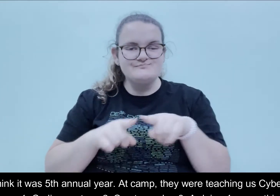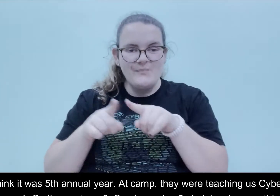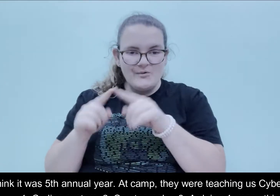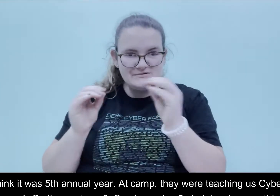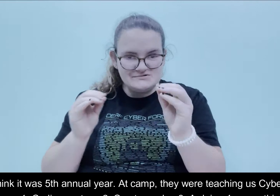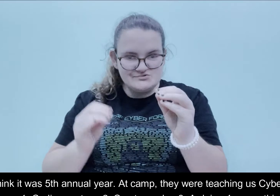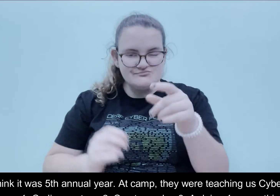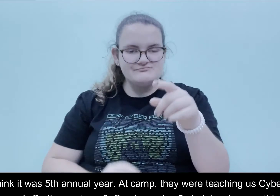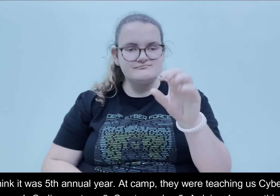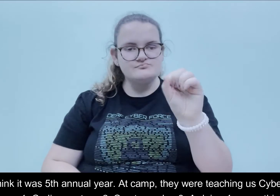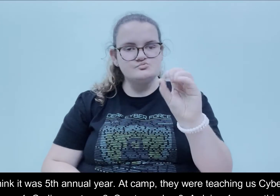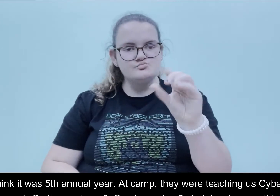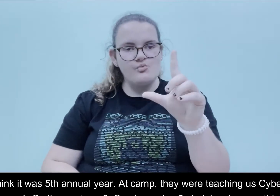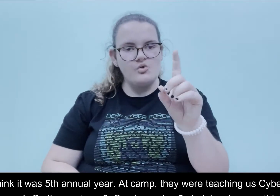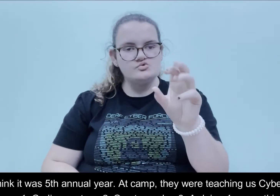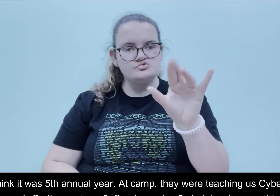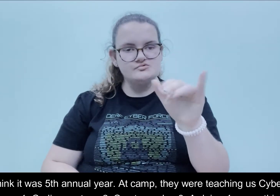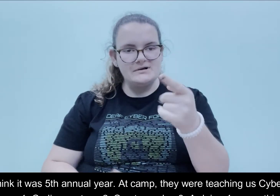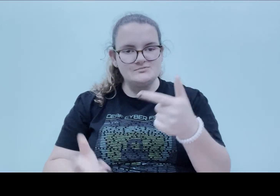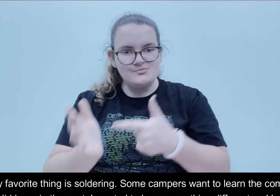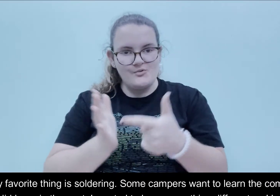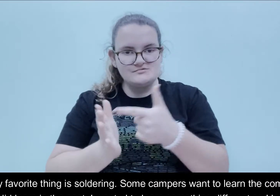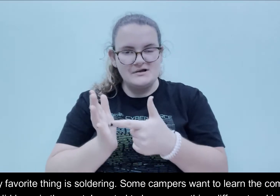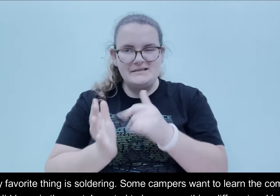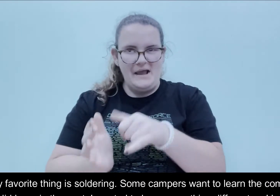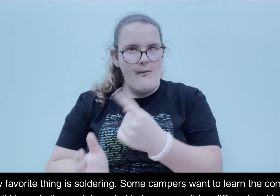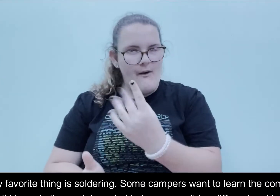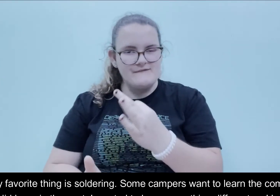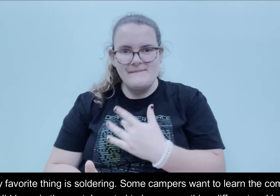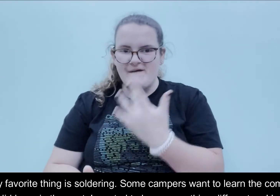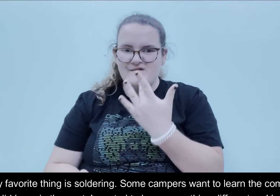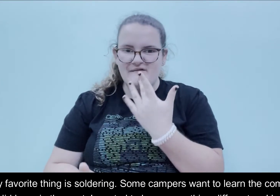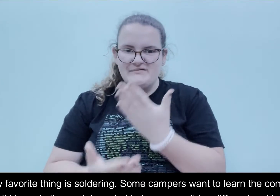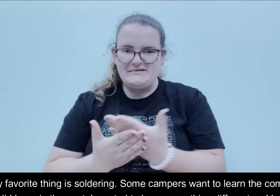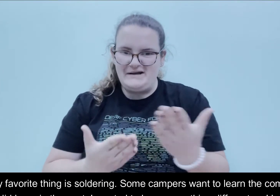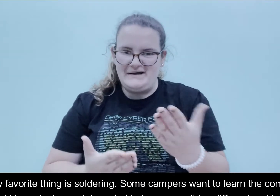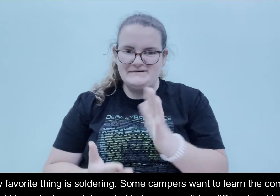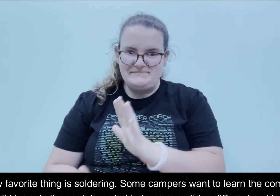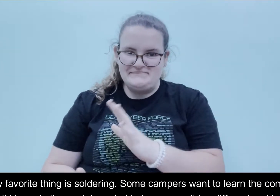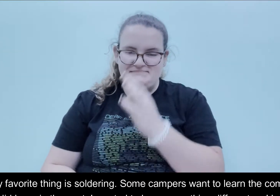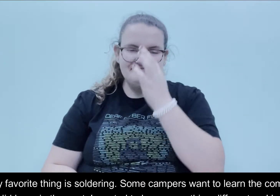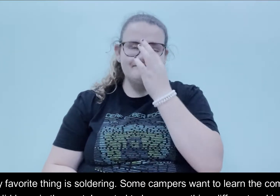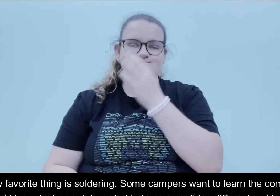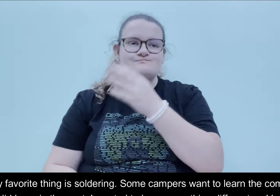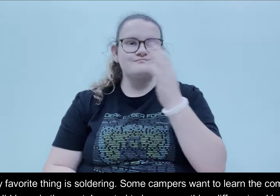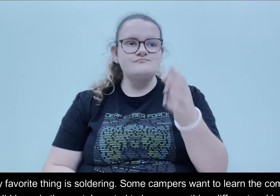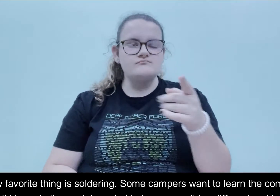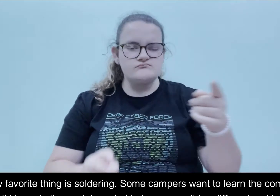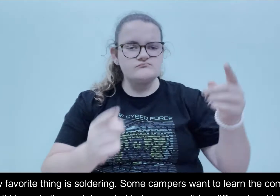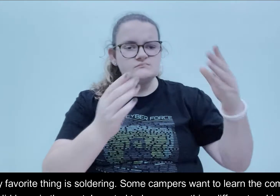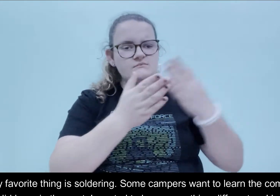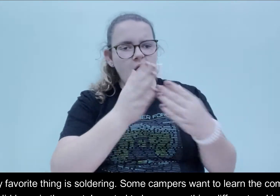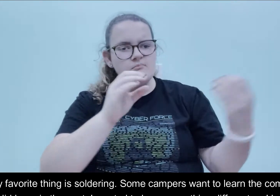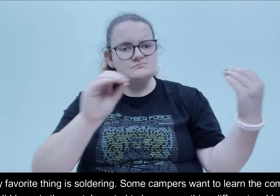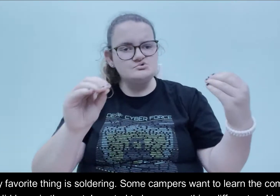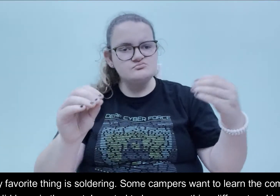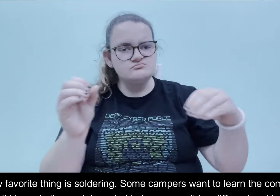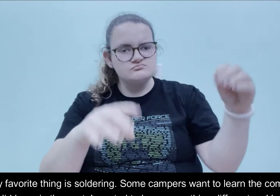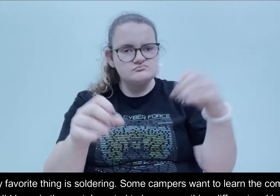alpha audio. A whole bunch of different things. And then, there was one